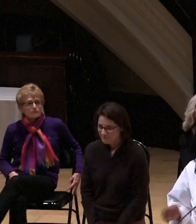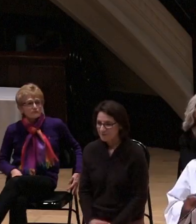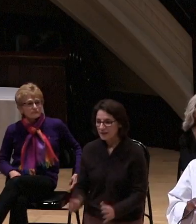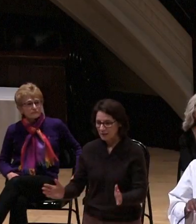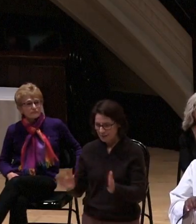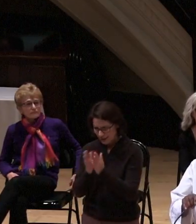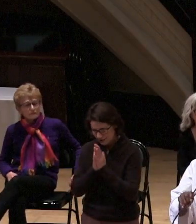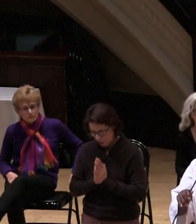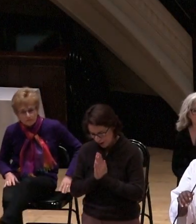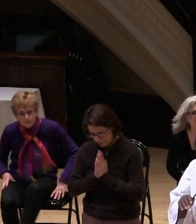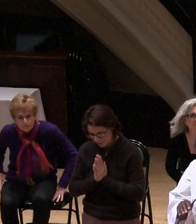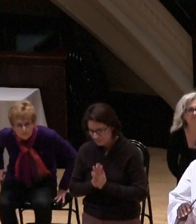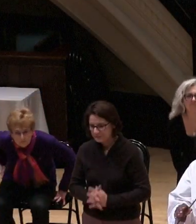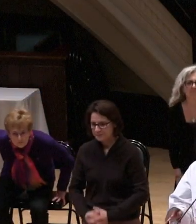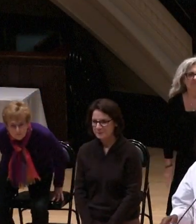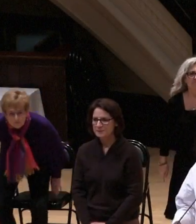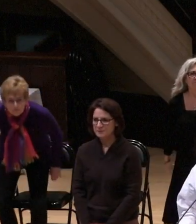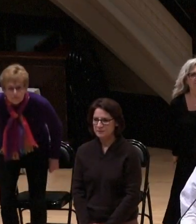Let us pray.